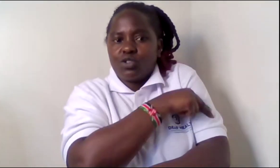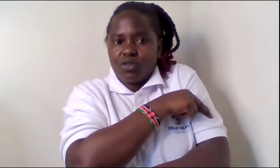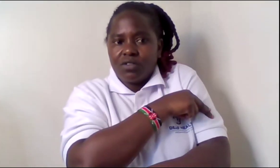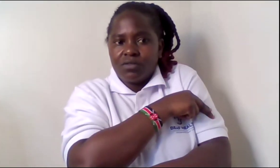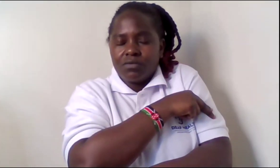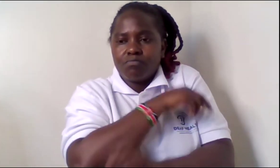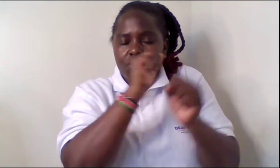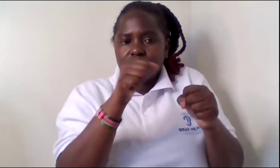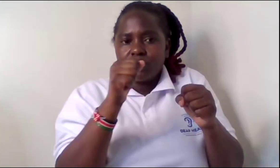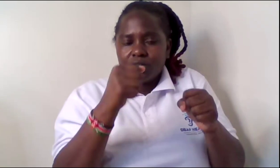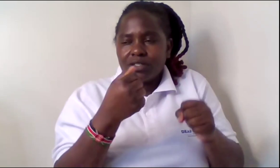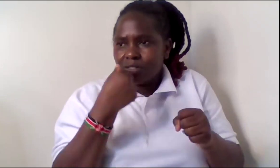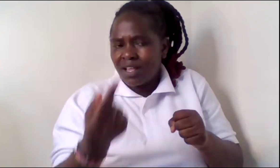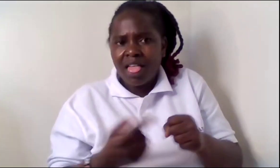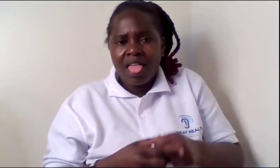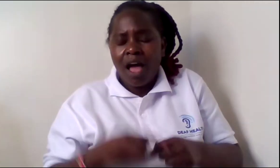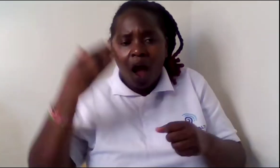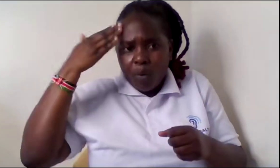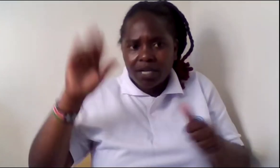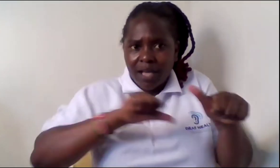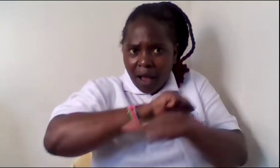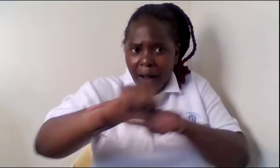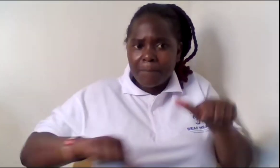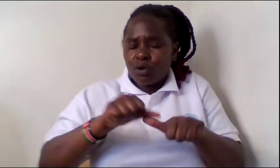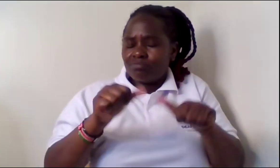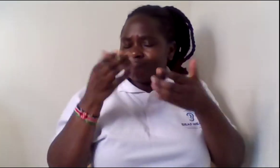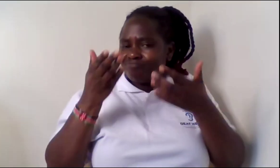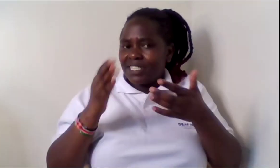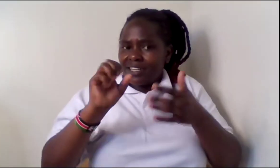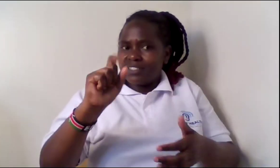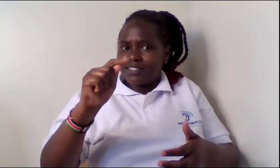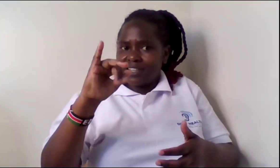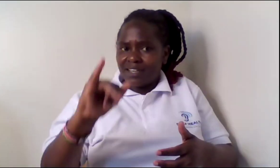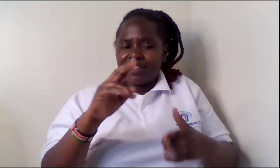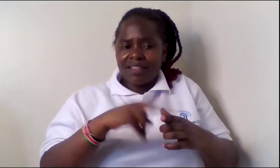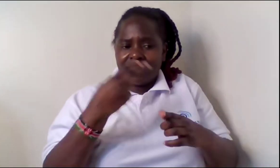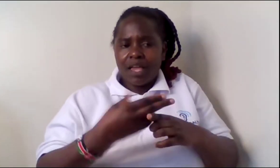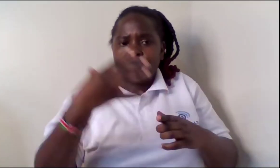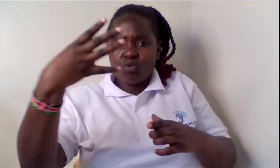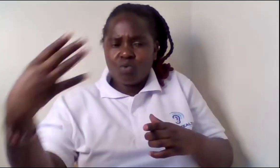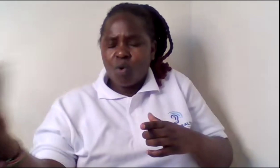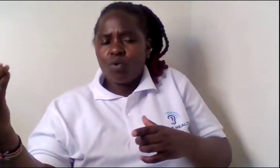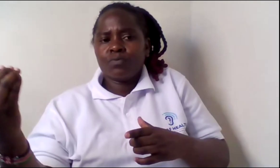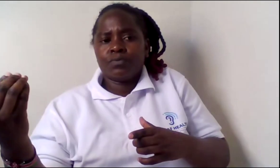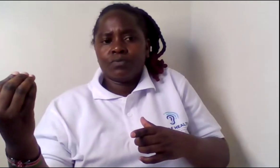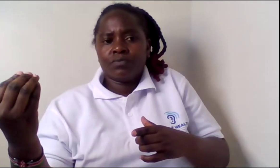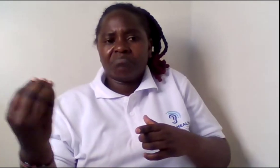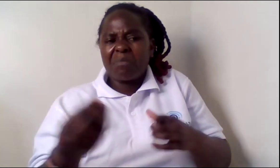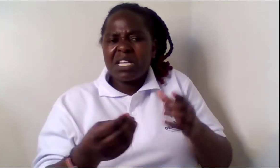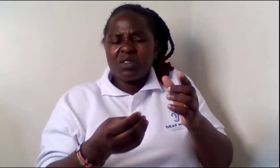we've been getting this awareness about these diseases. We've learned that some of them don't have any signs. I'm sexually active, and I